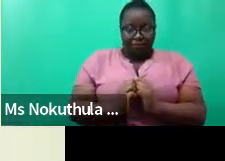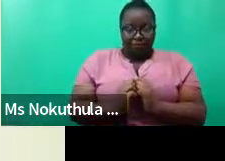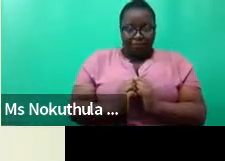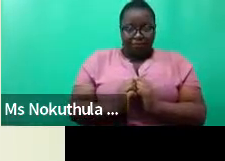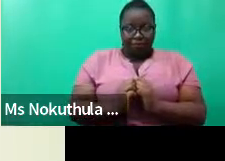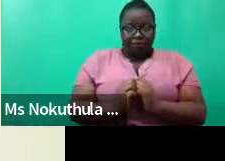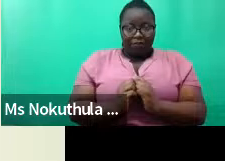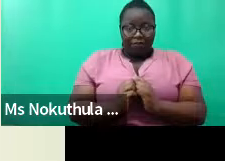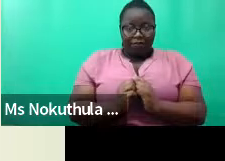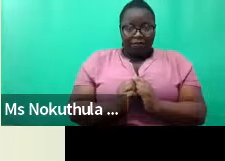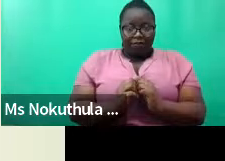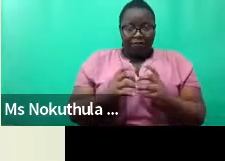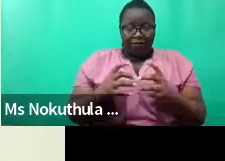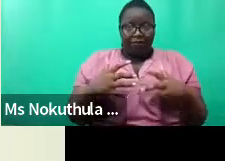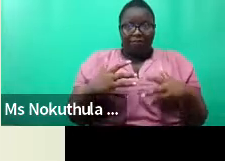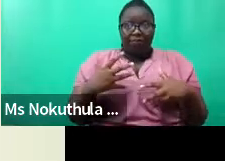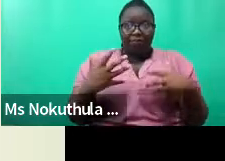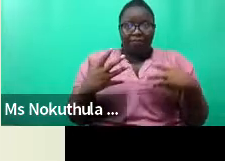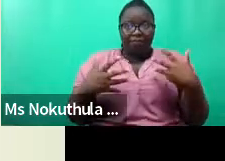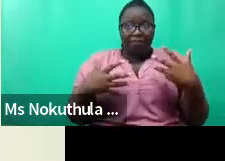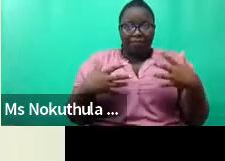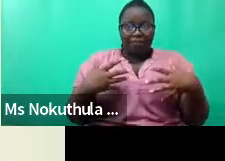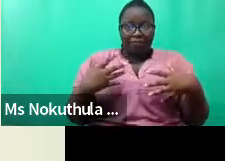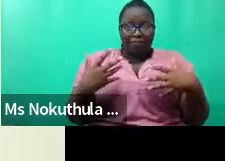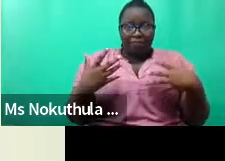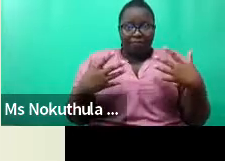As we found